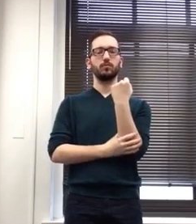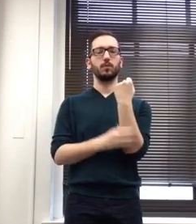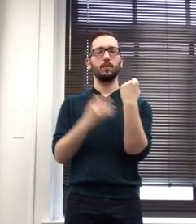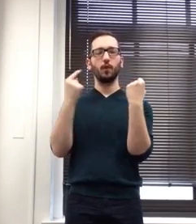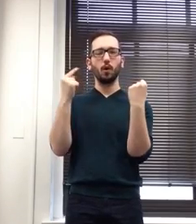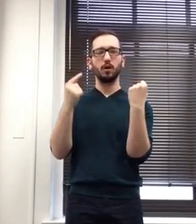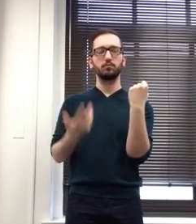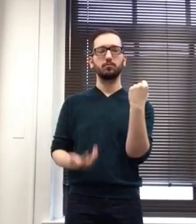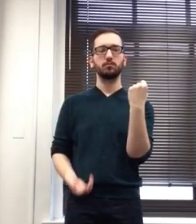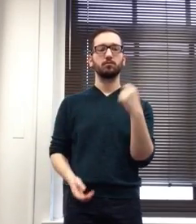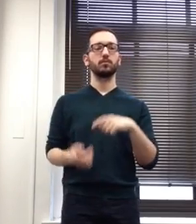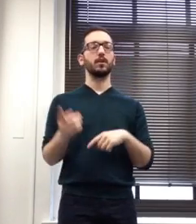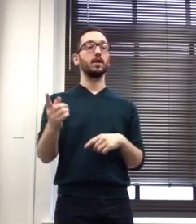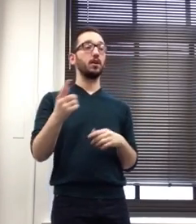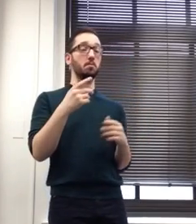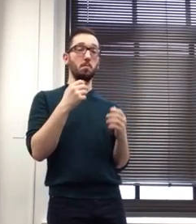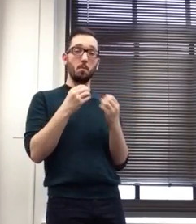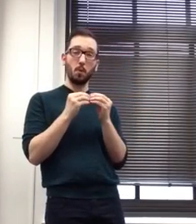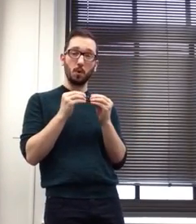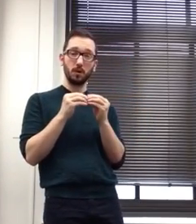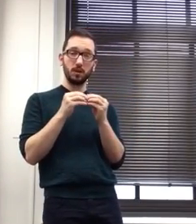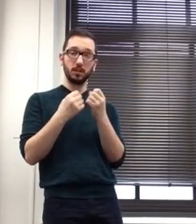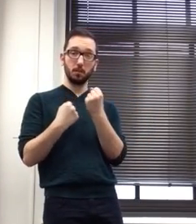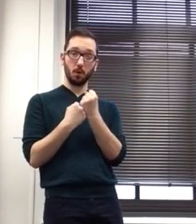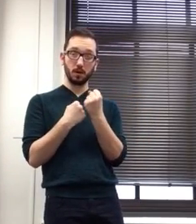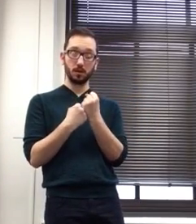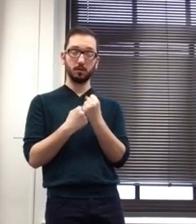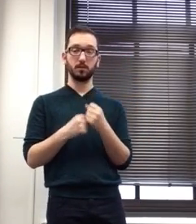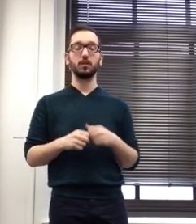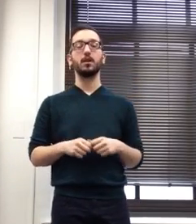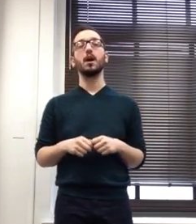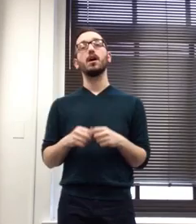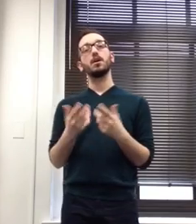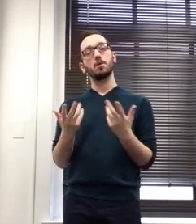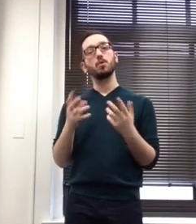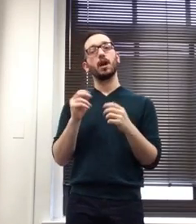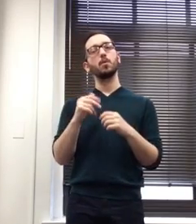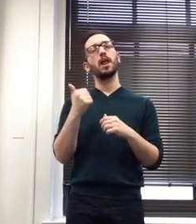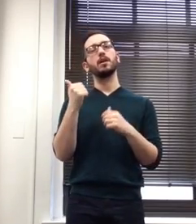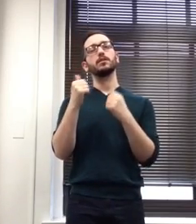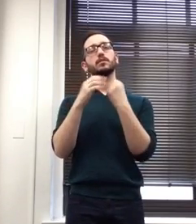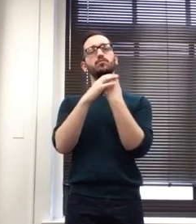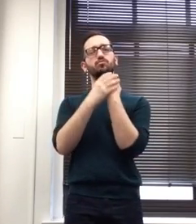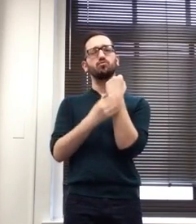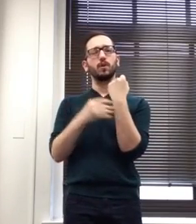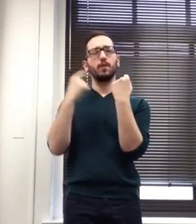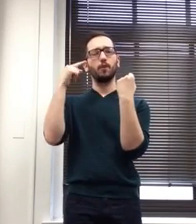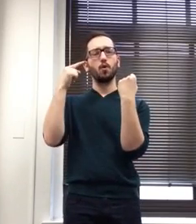Oh. Okay, very nice answer. Give it more support. Name something else. What do you think? Take your guesses. Protect